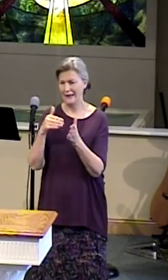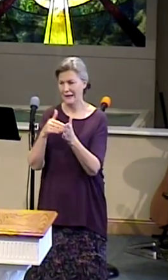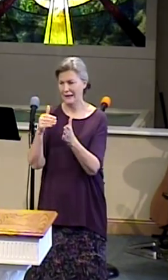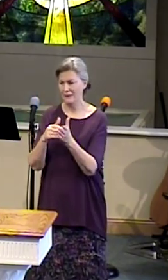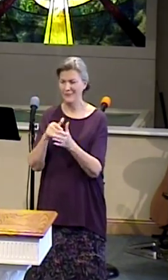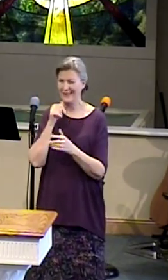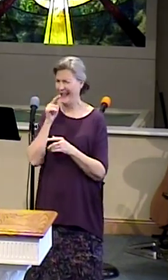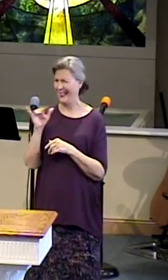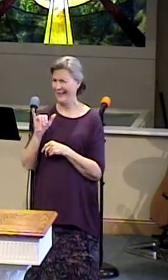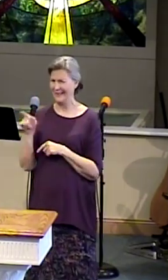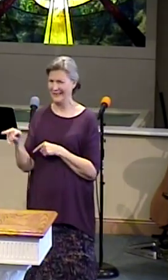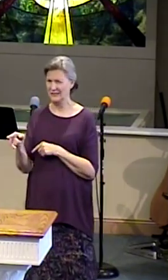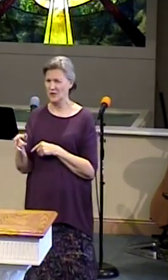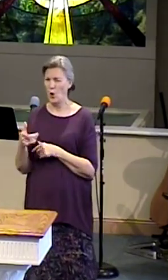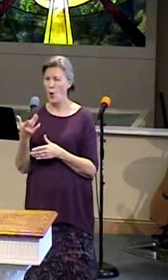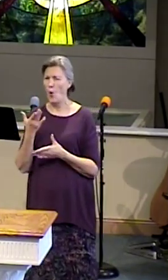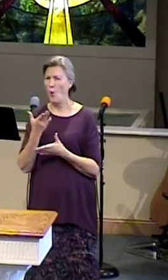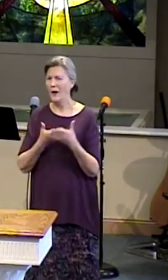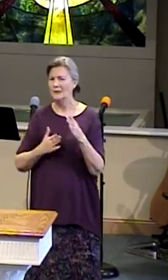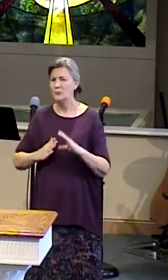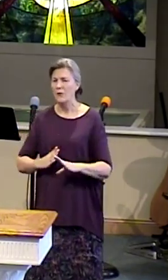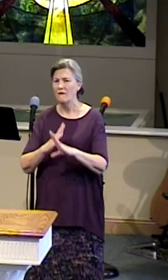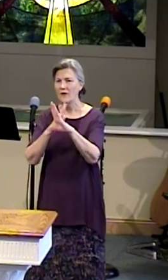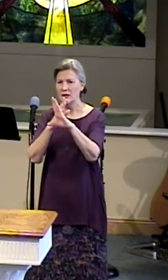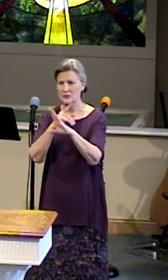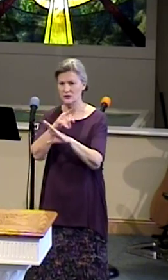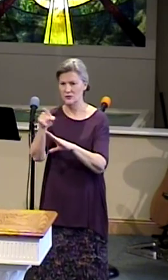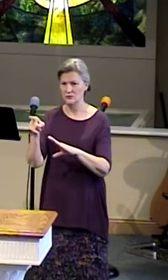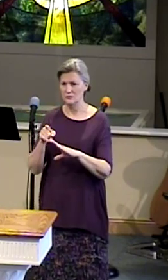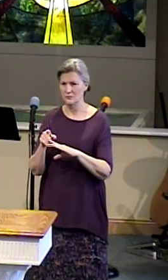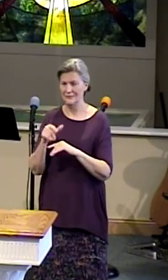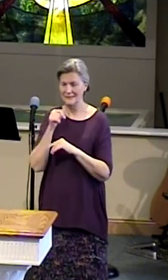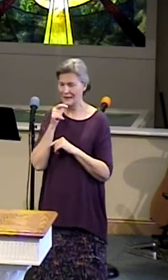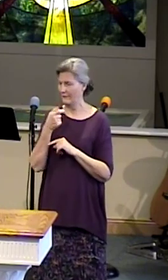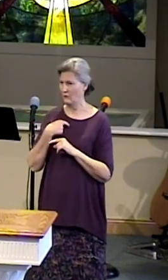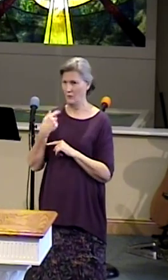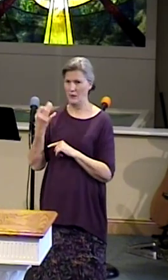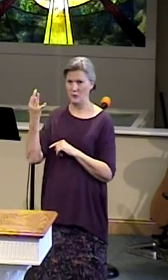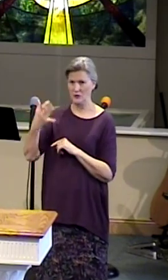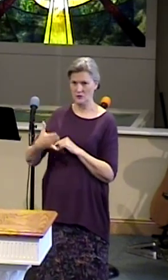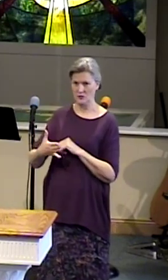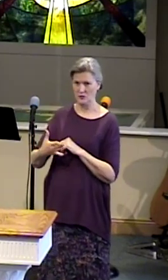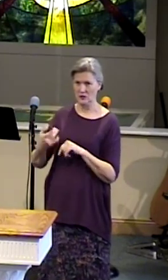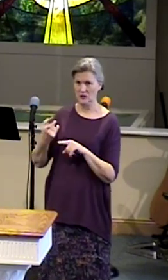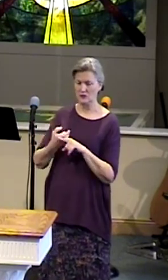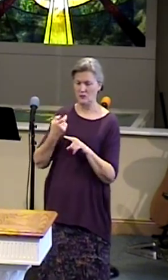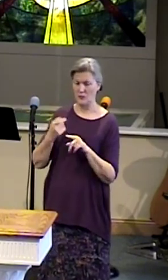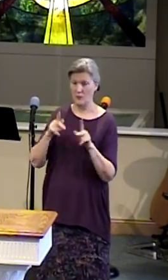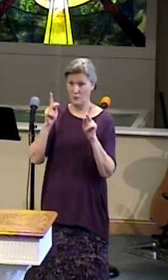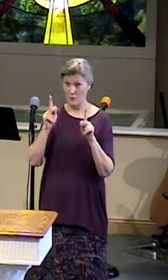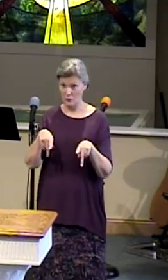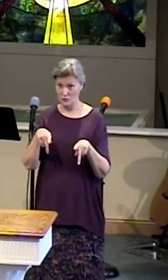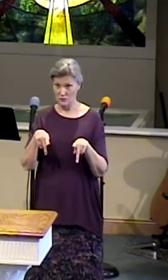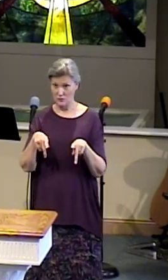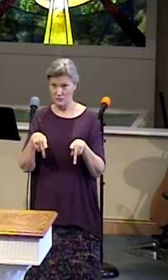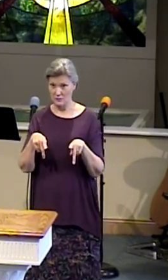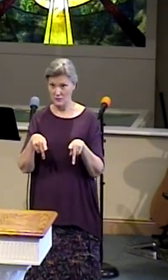context. What doth hinder me? That didn't come from the preacher. It came from the person that was being preached